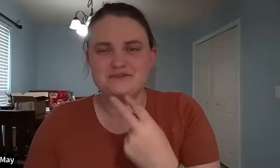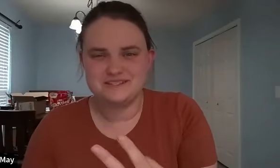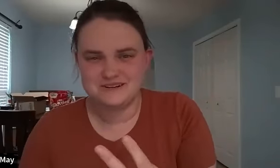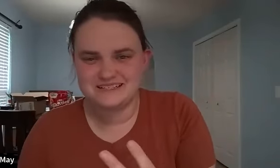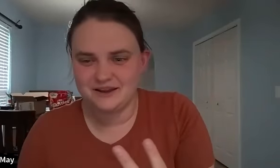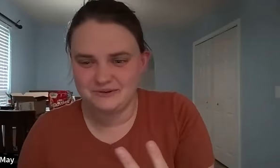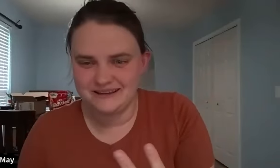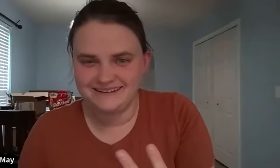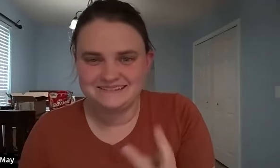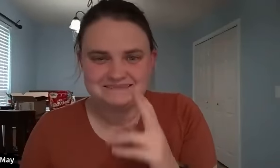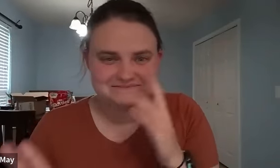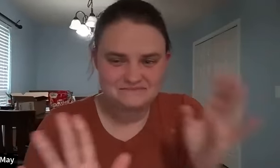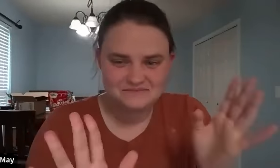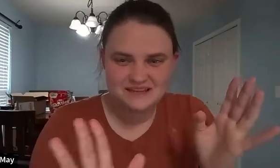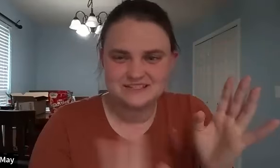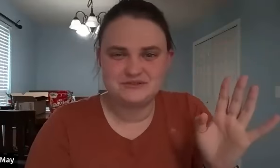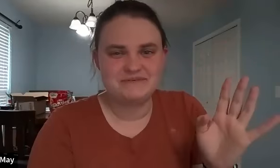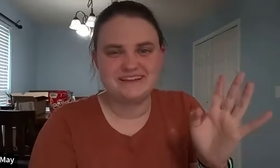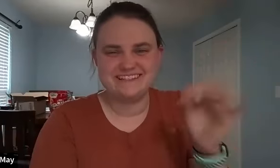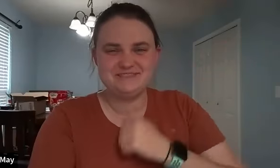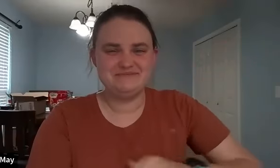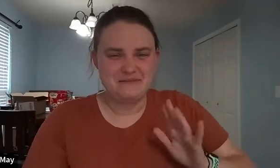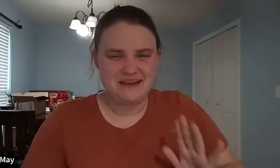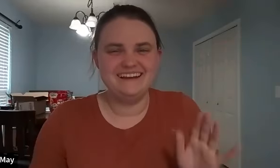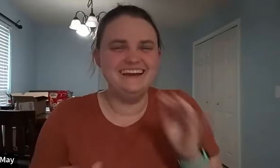voiced it and I was like, oh wait, it's a direct message. My bad.